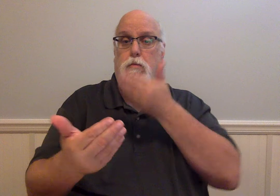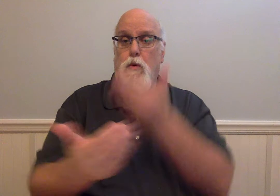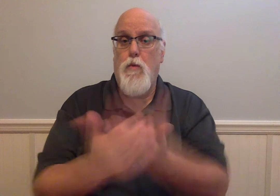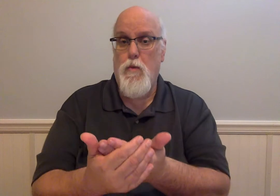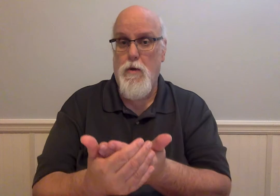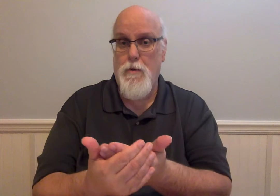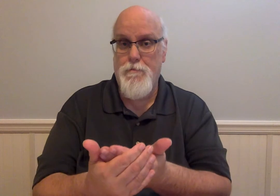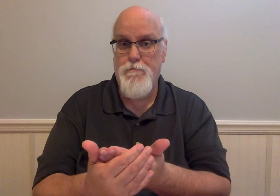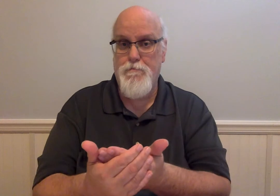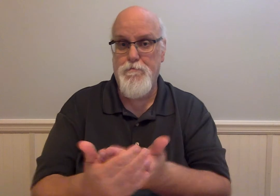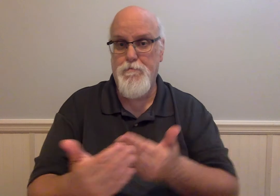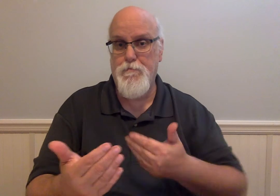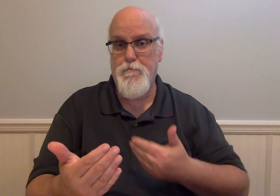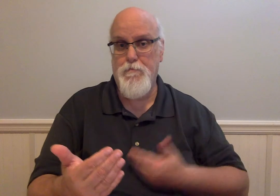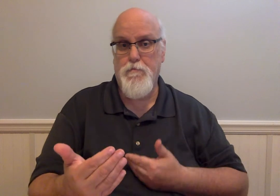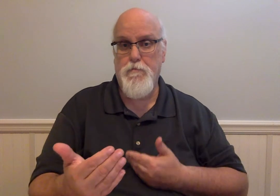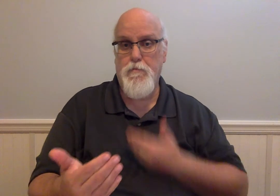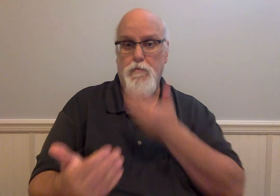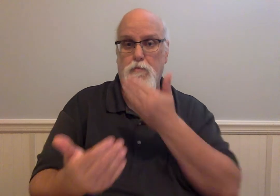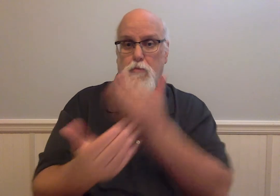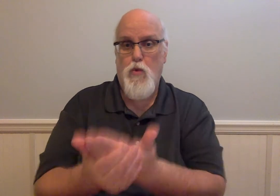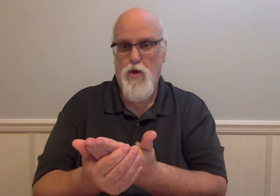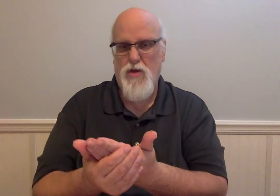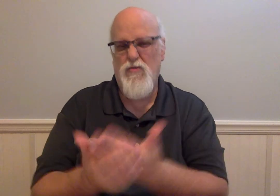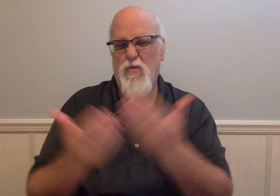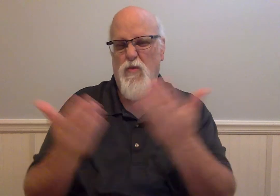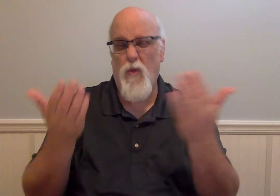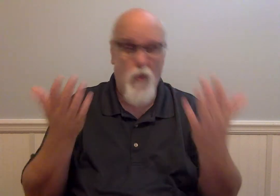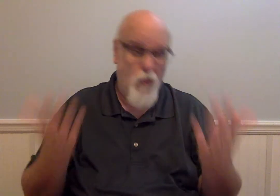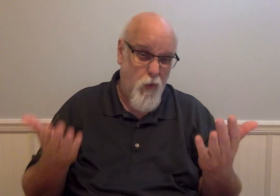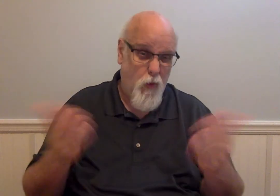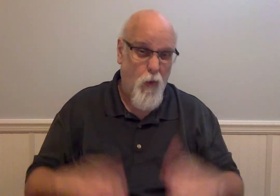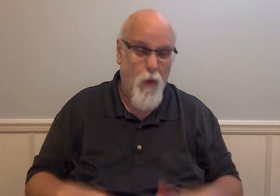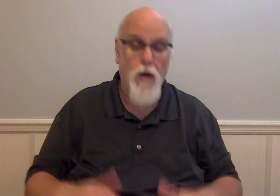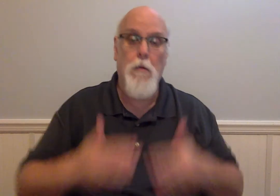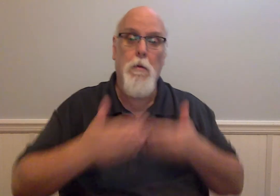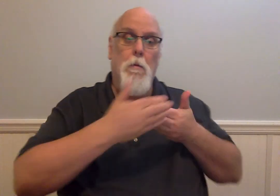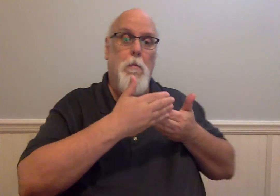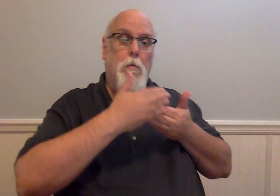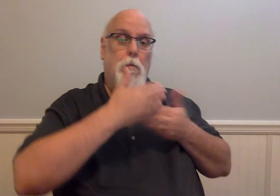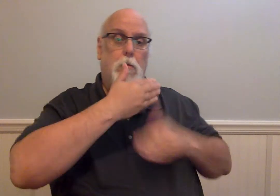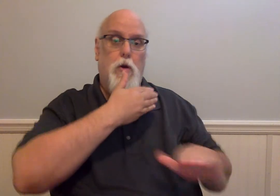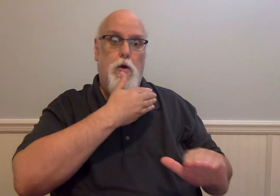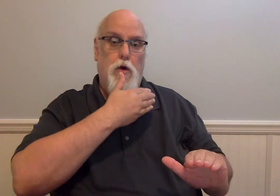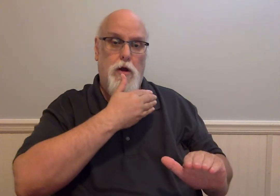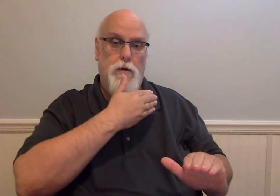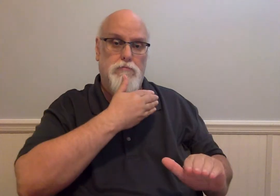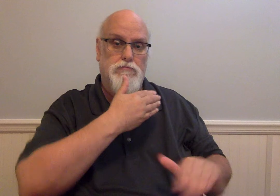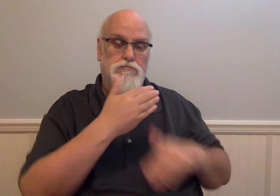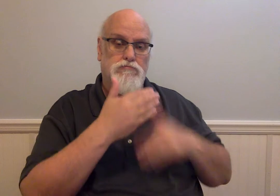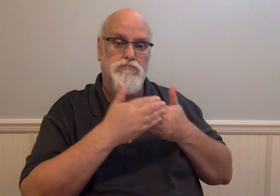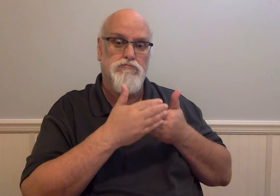Born, that's the baby's coming out of its mom and it's being placed into a hand. There are some people who will do it that way, like